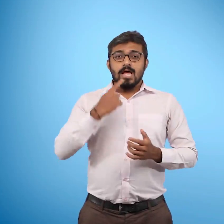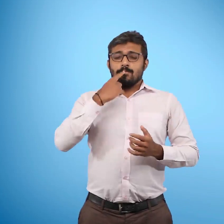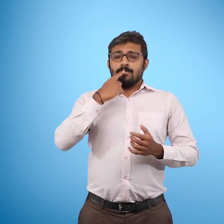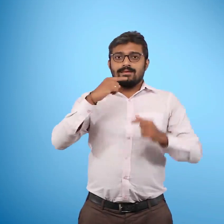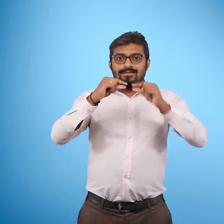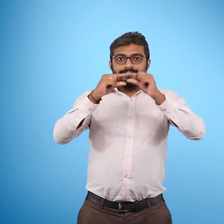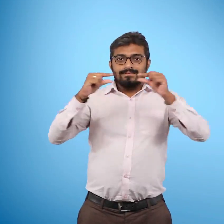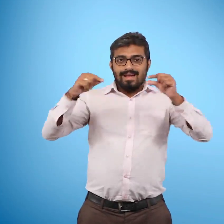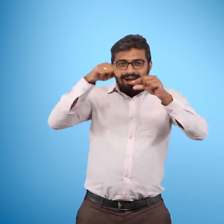Tamarind seeds.